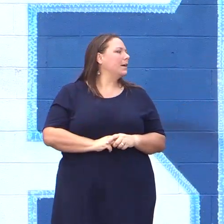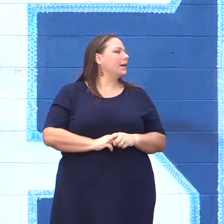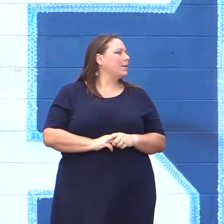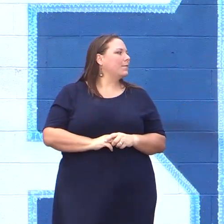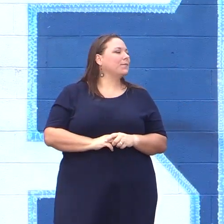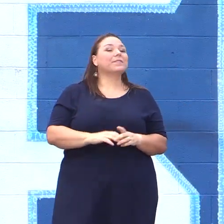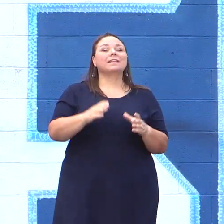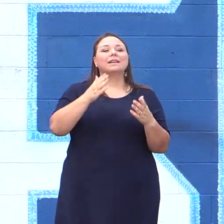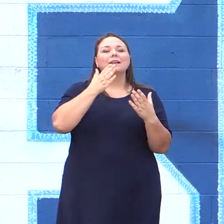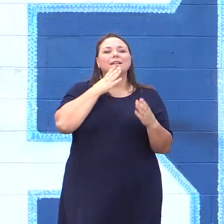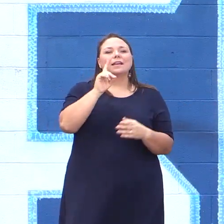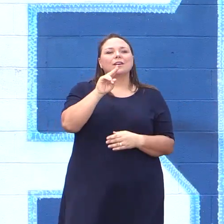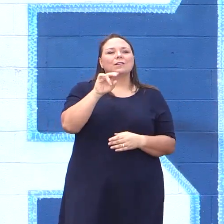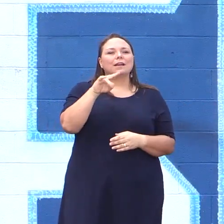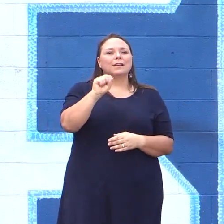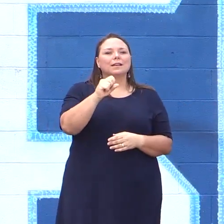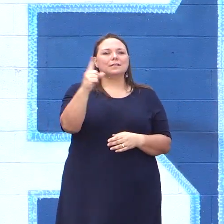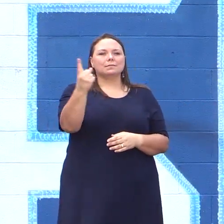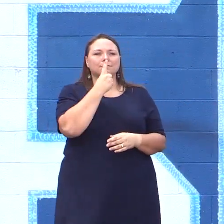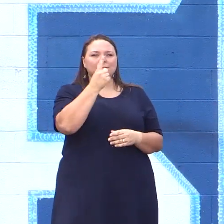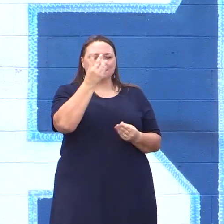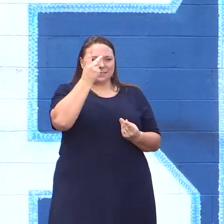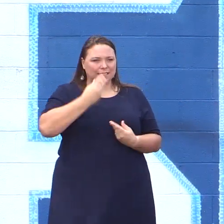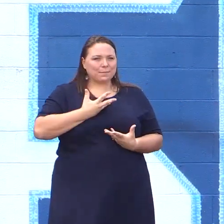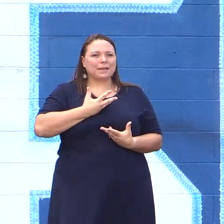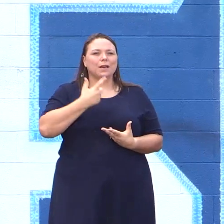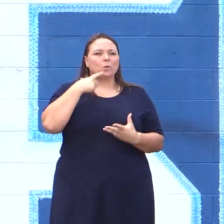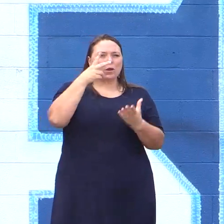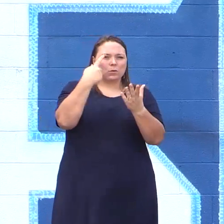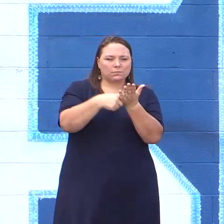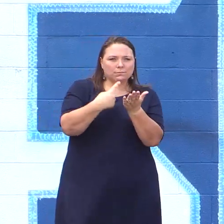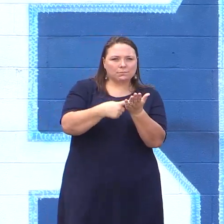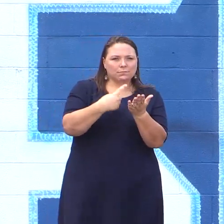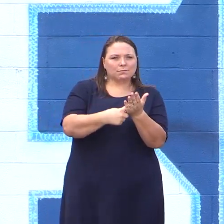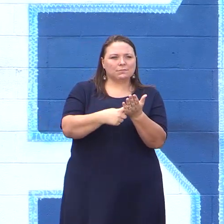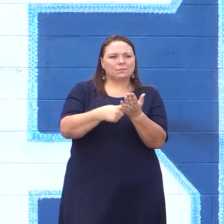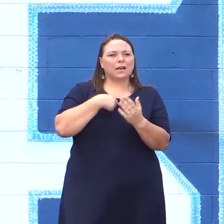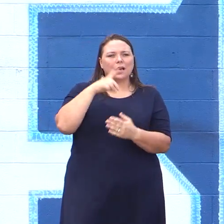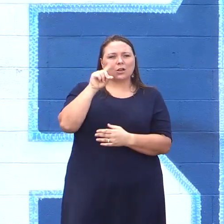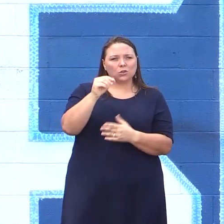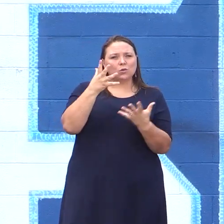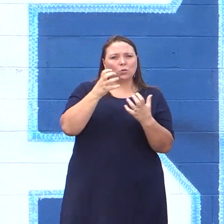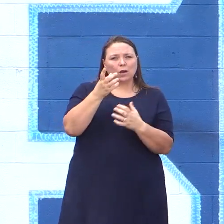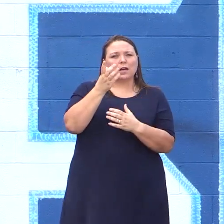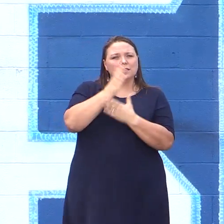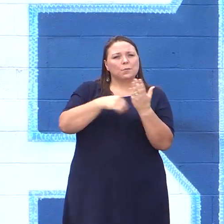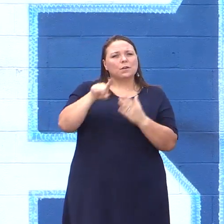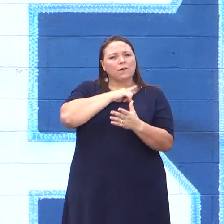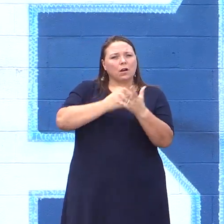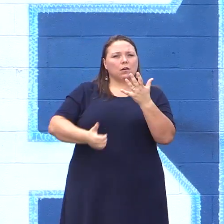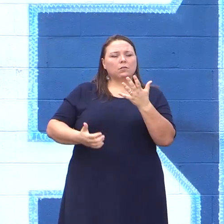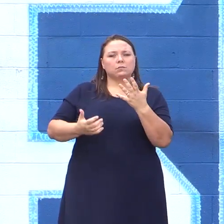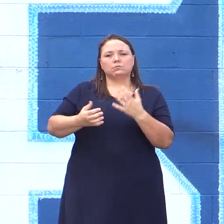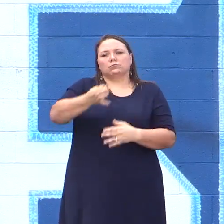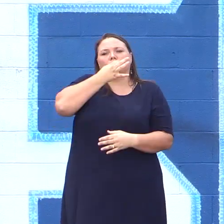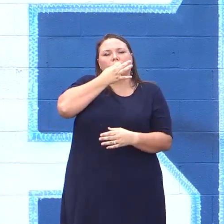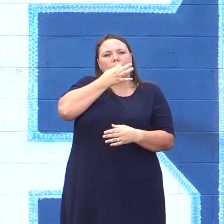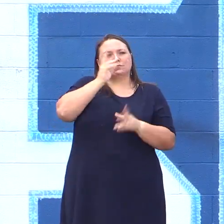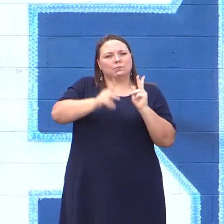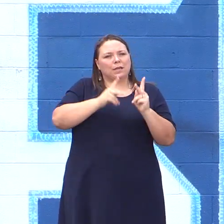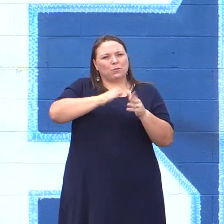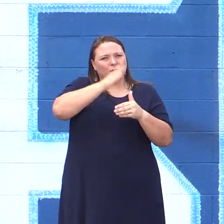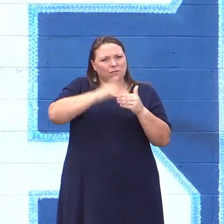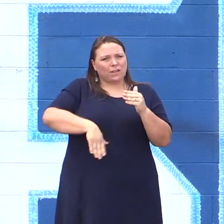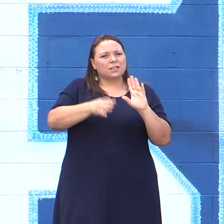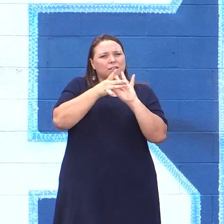Thank you, Dennis. Come see me. We'll get to the bottom of this. I do want some of our distinguished guests to be able to finish the